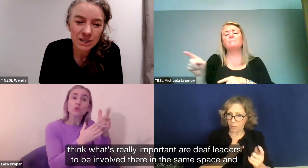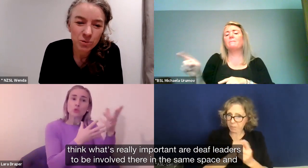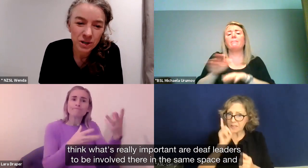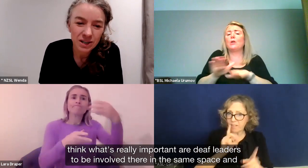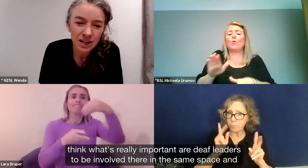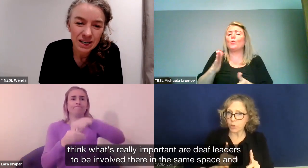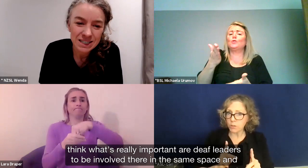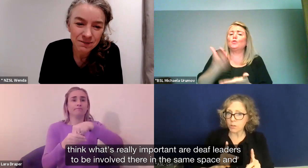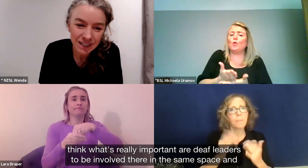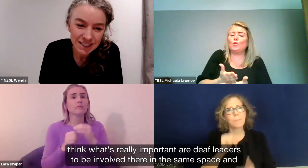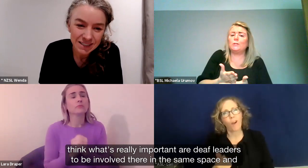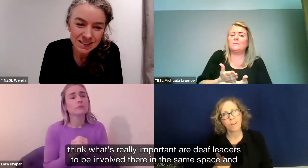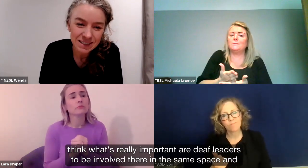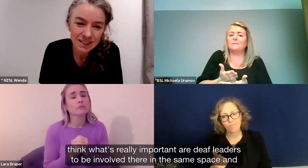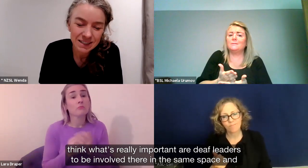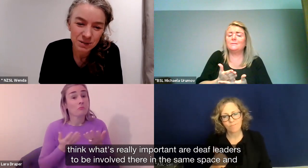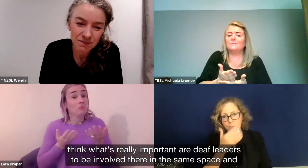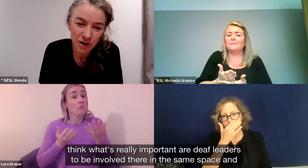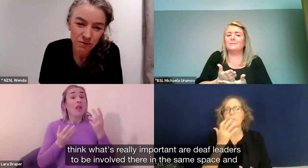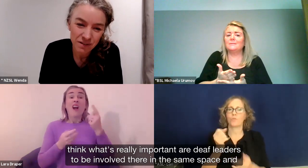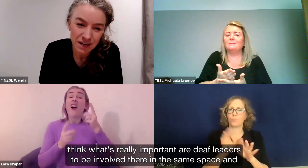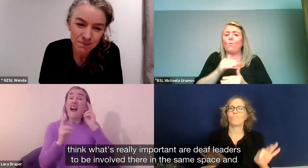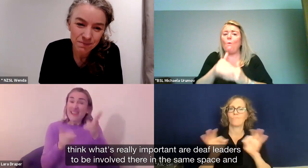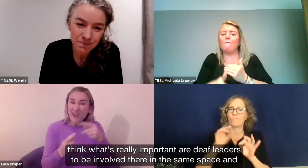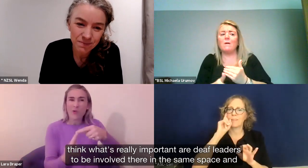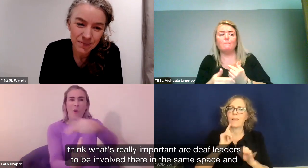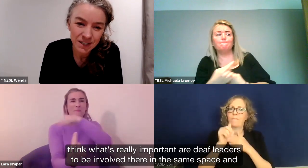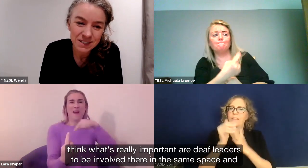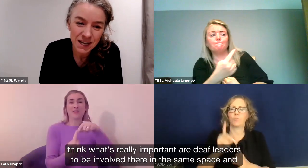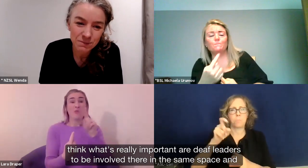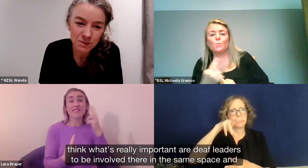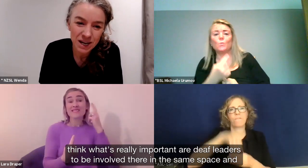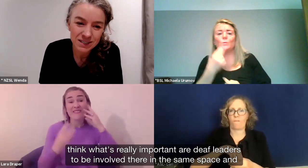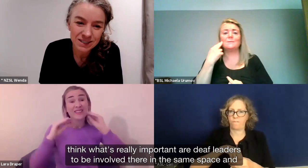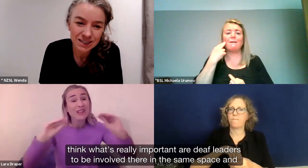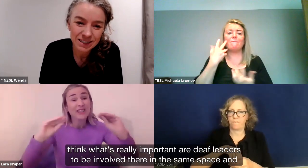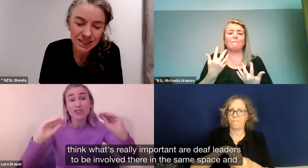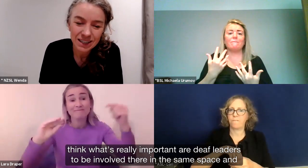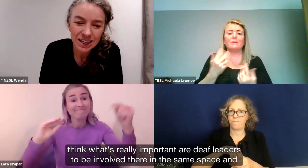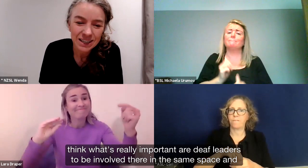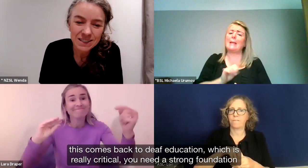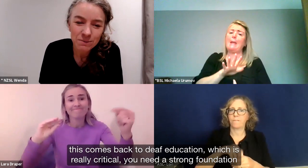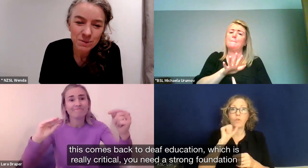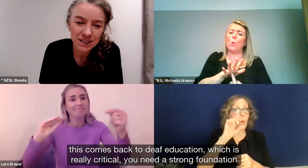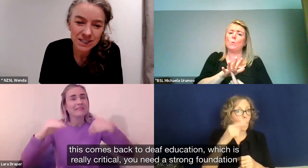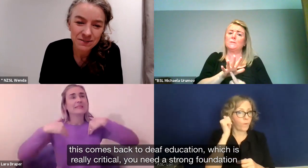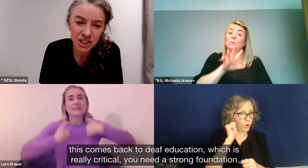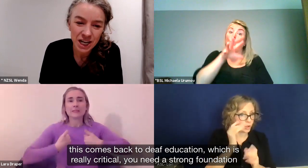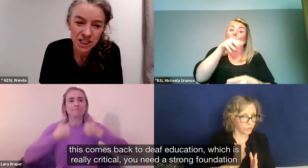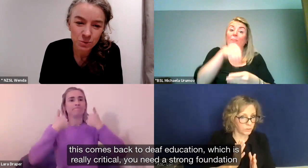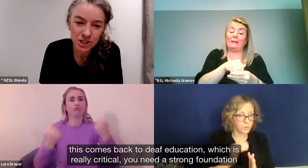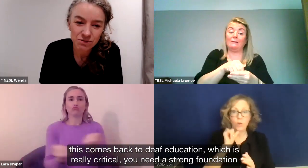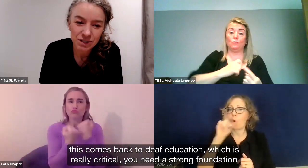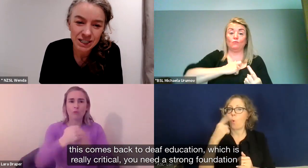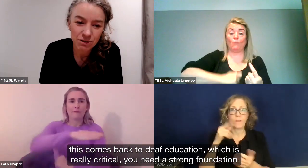what's really important are deaf leaders to be involved there in the same space. This comes back to deaf